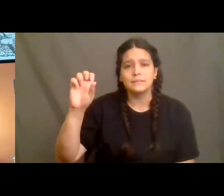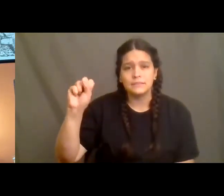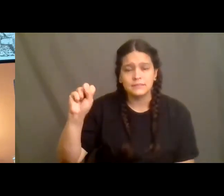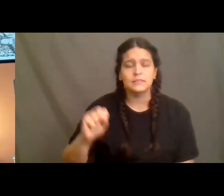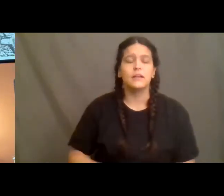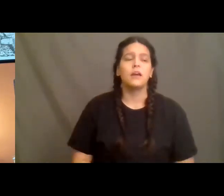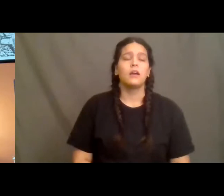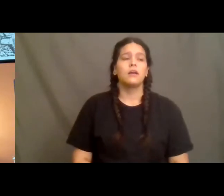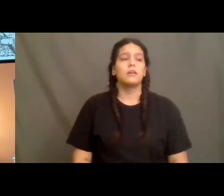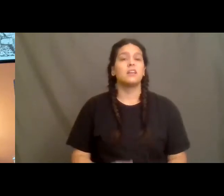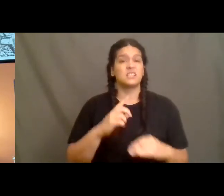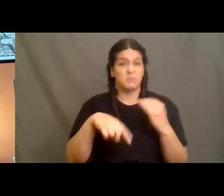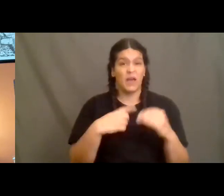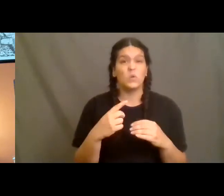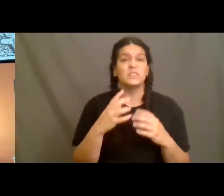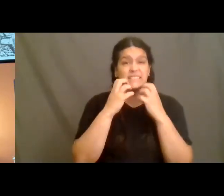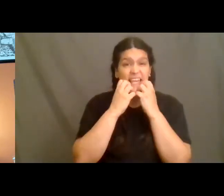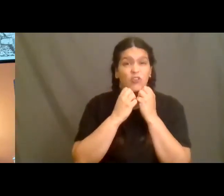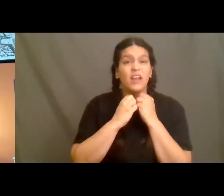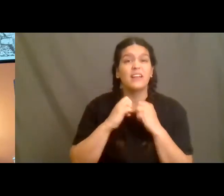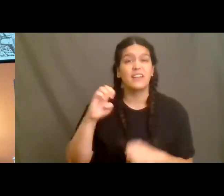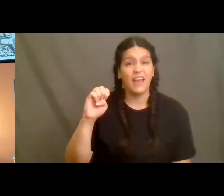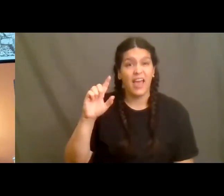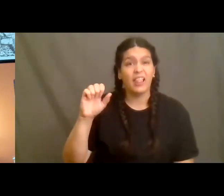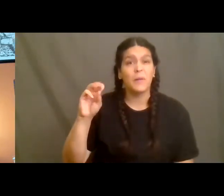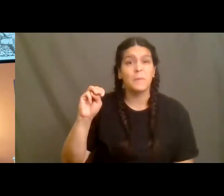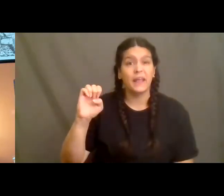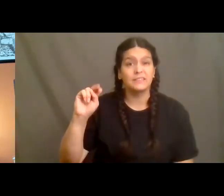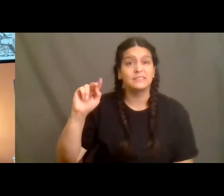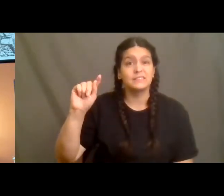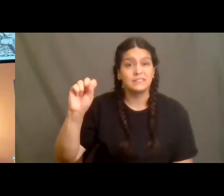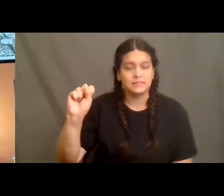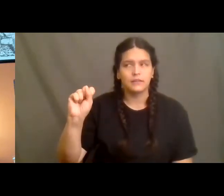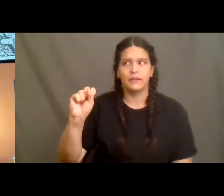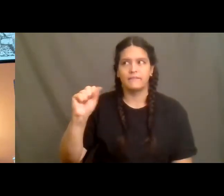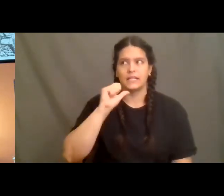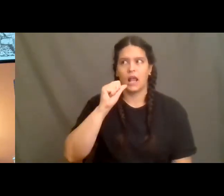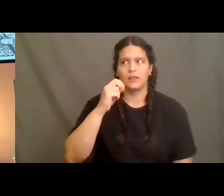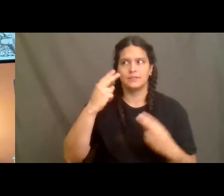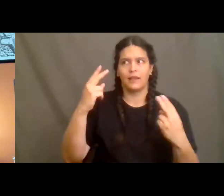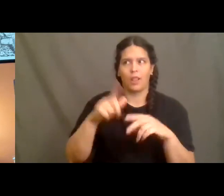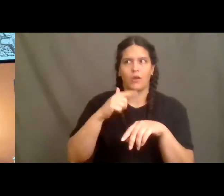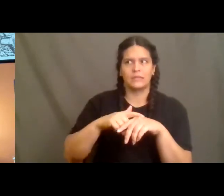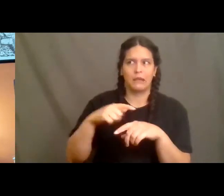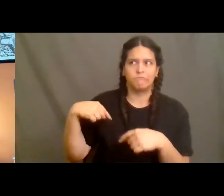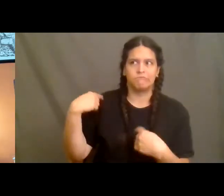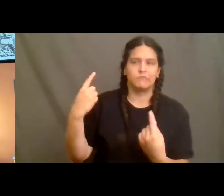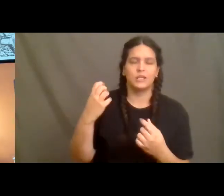it's a song about the sacred elements. And I need to, I haven't sang it in a while, so this one I do need